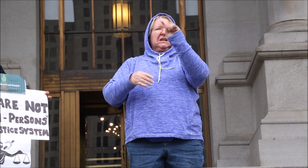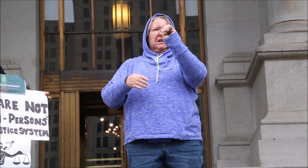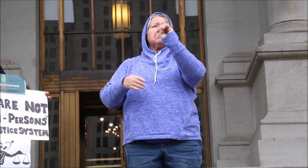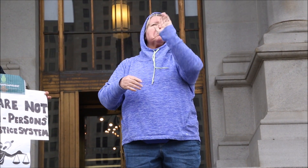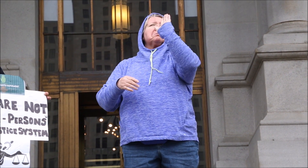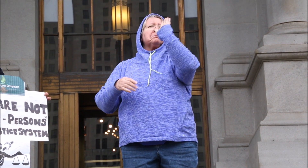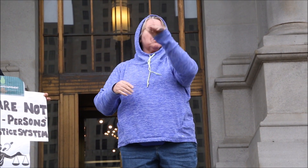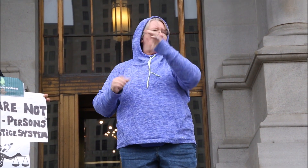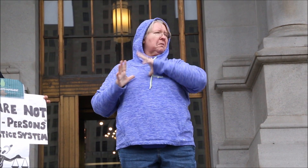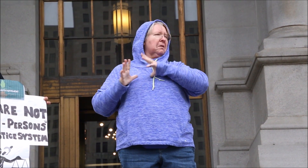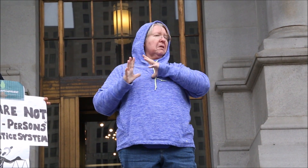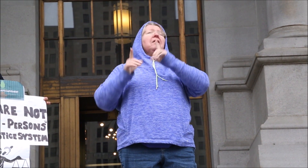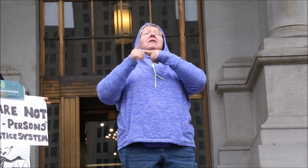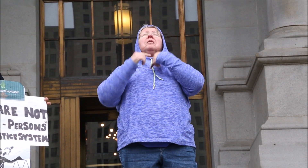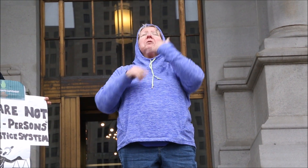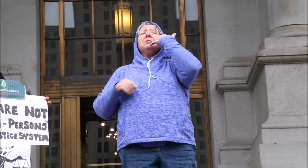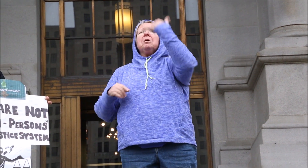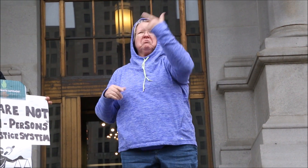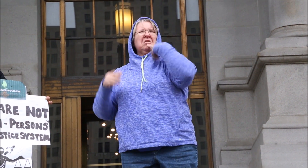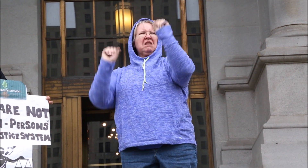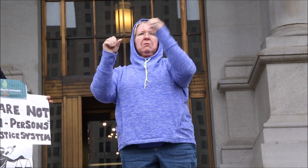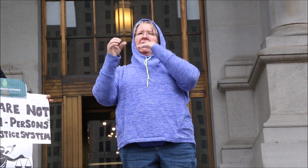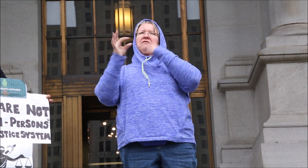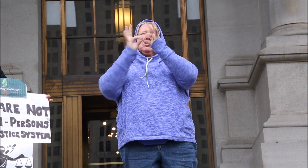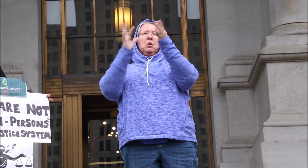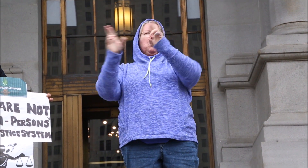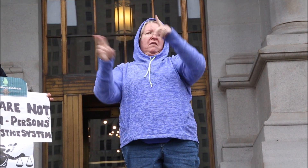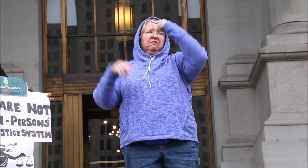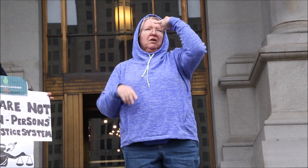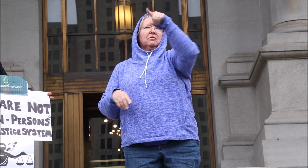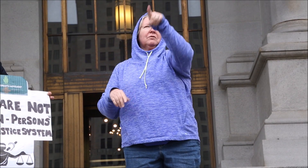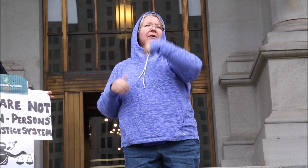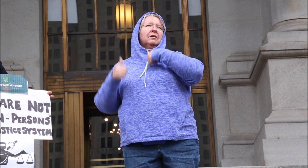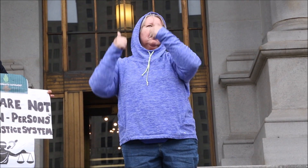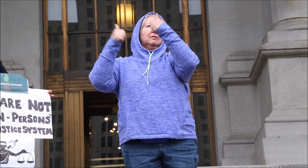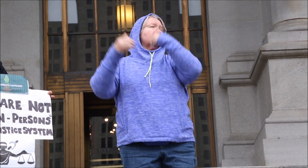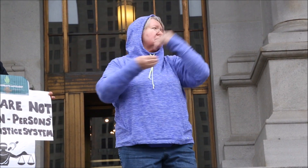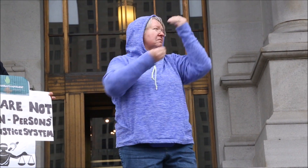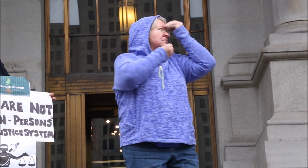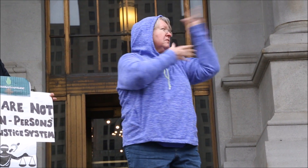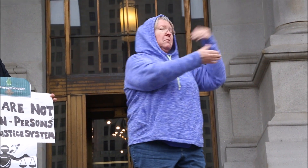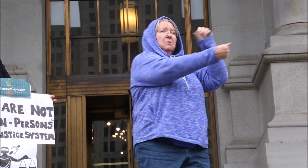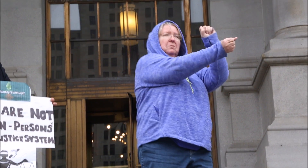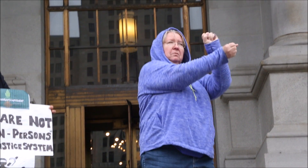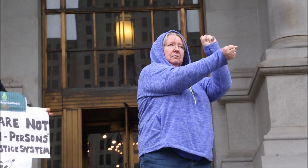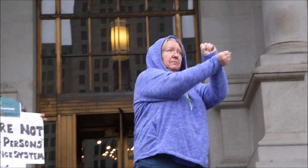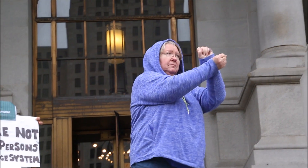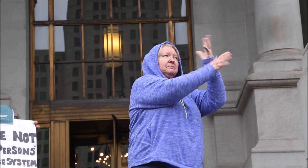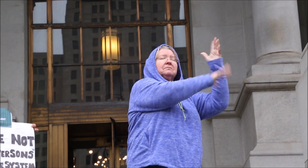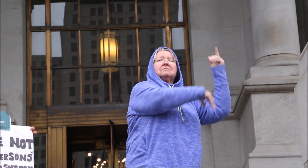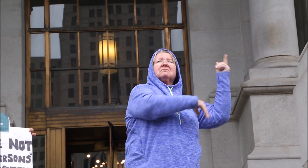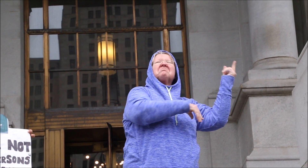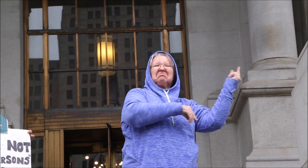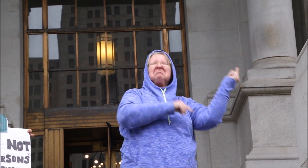They said that sign is very important. To have the deaf Grassroots sign, okay? And have, don't have like a